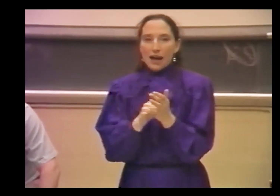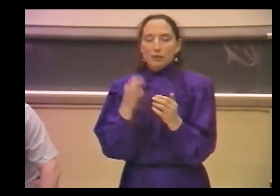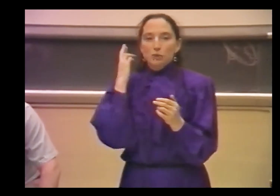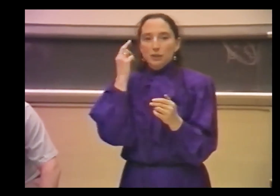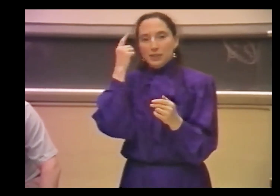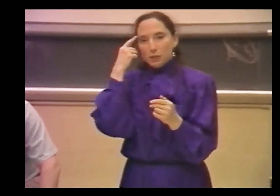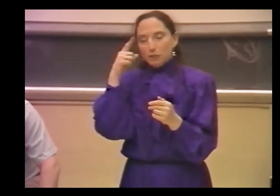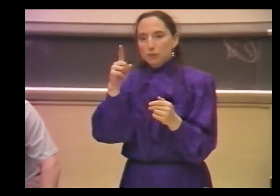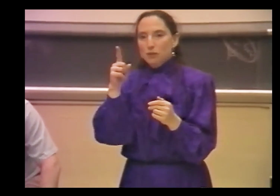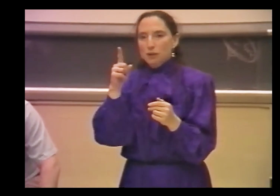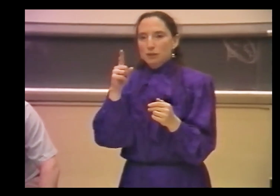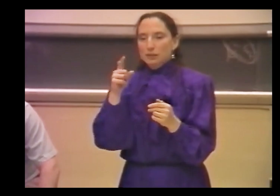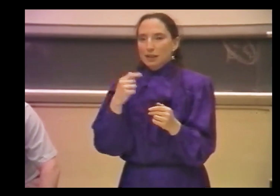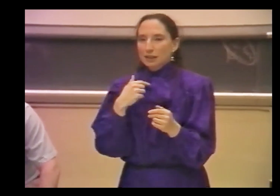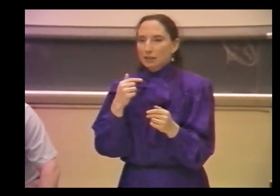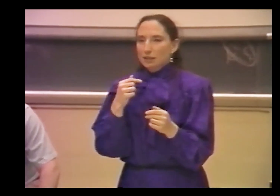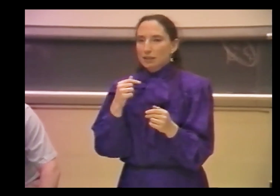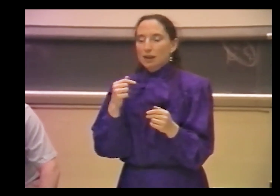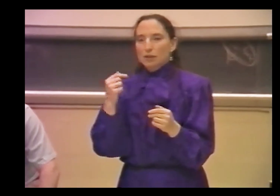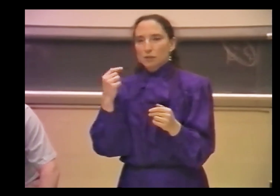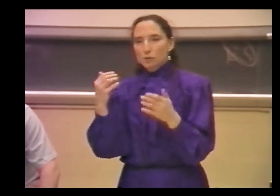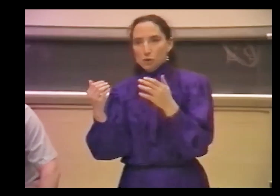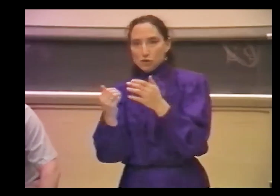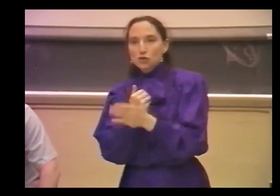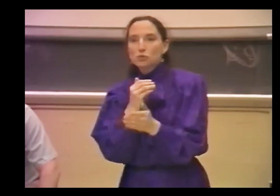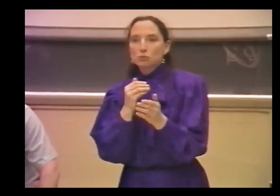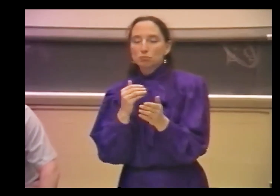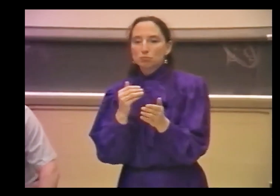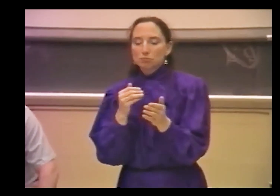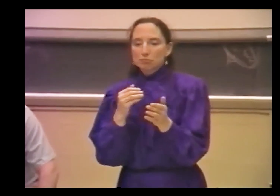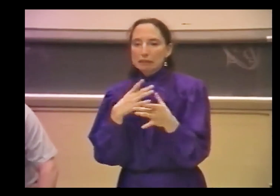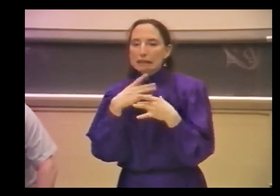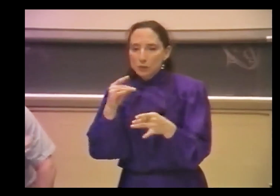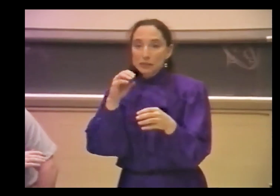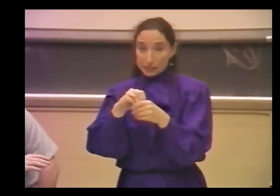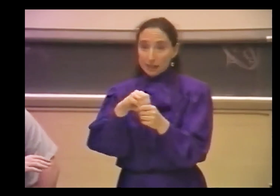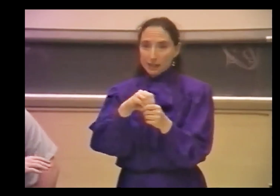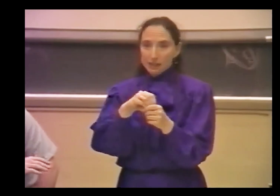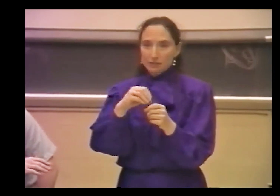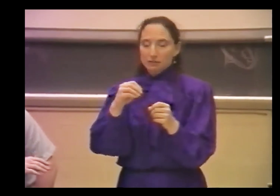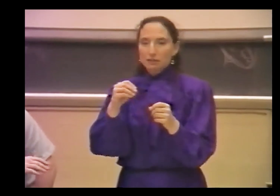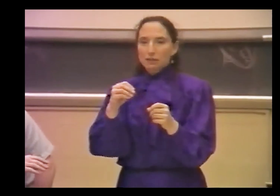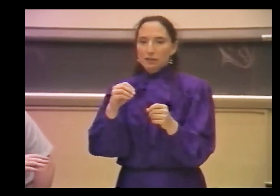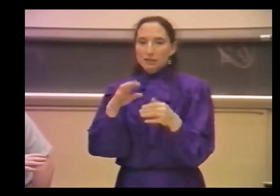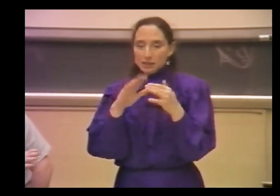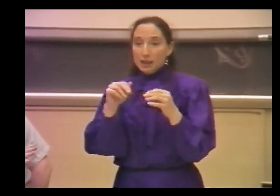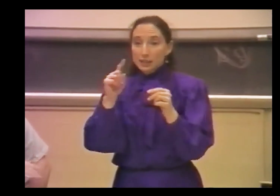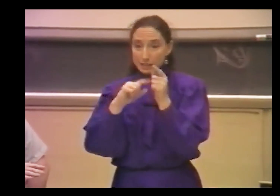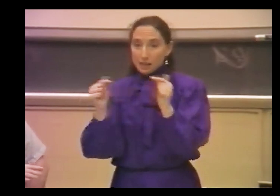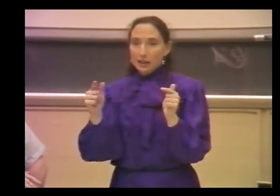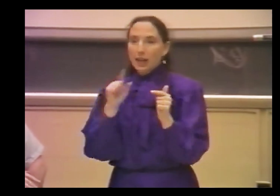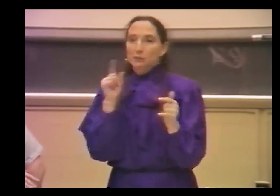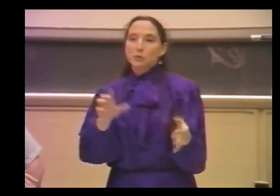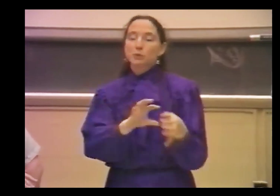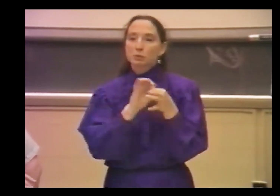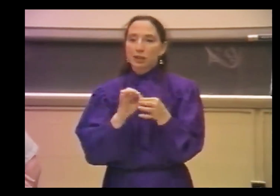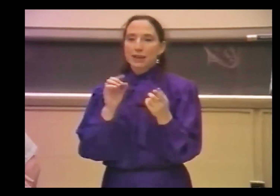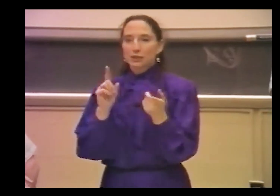that the reason for new interest in studying sign language was related